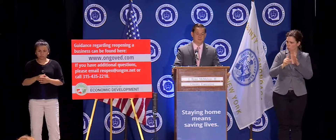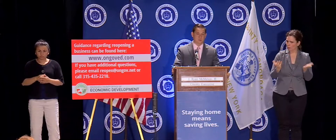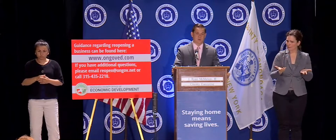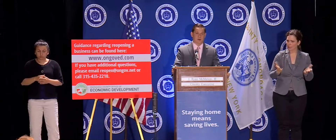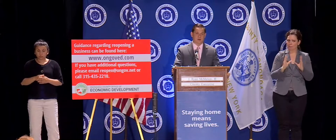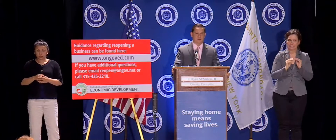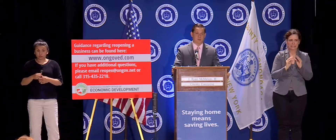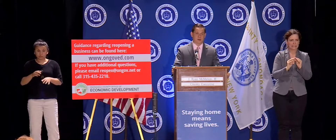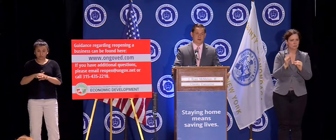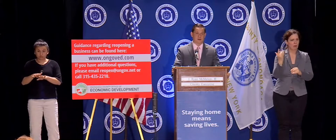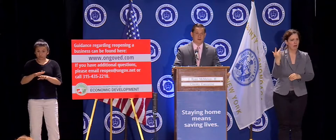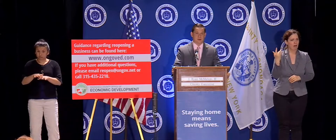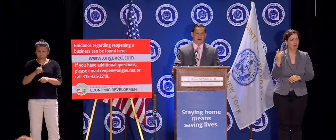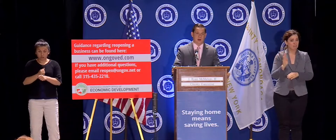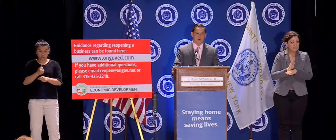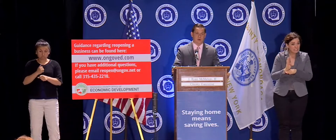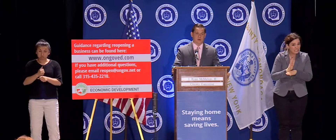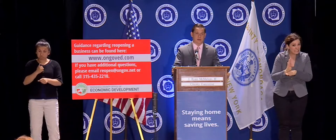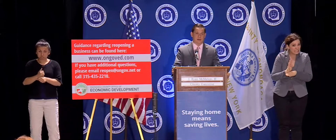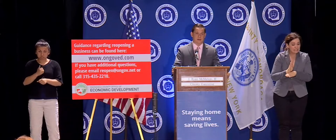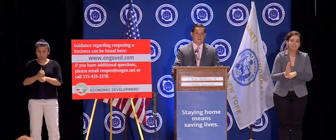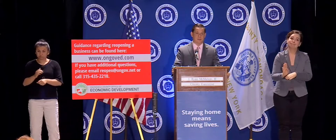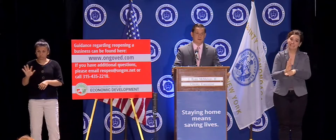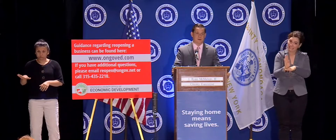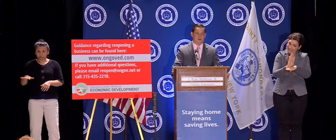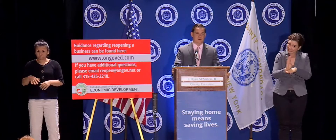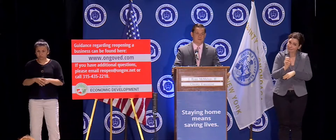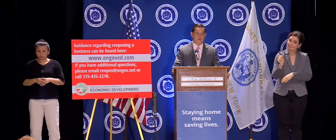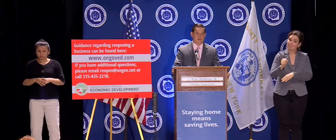and quite frankly, spending an hour